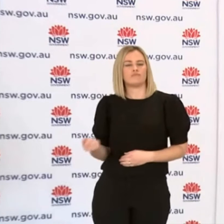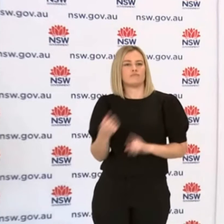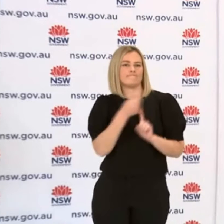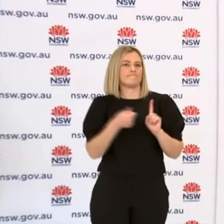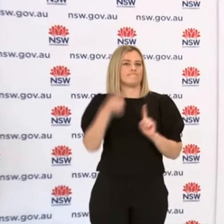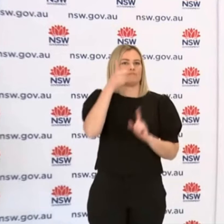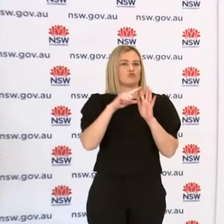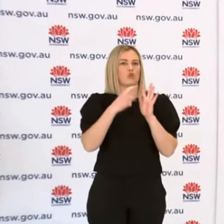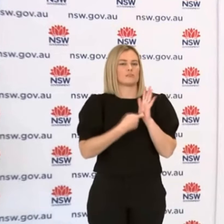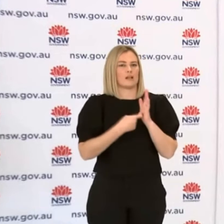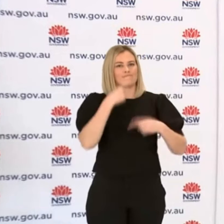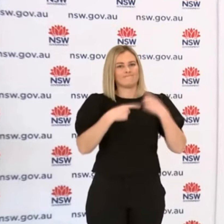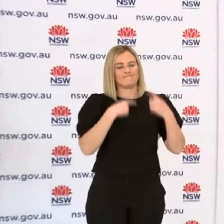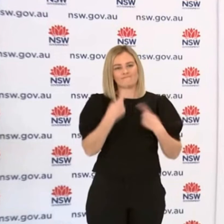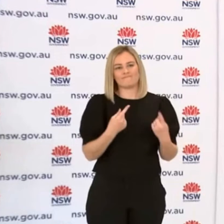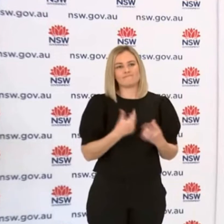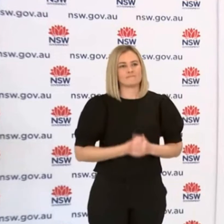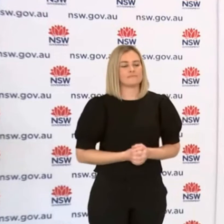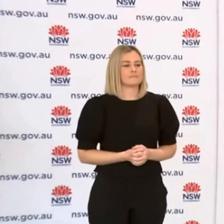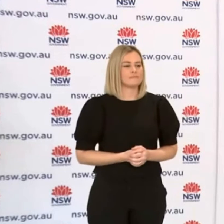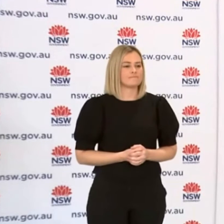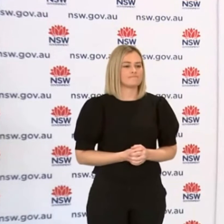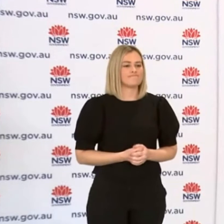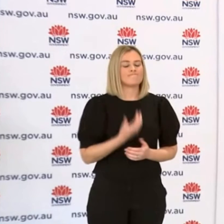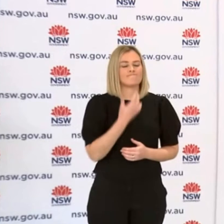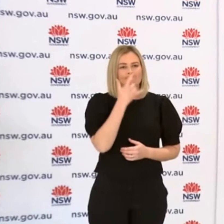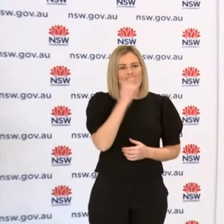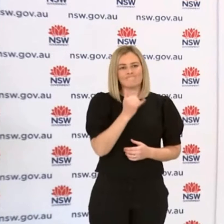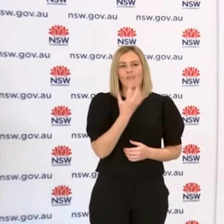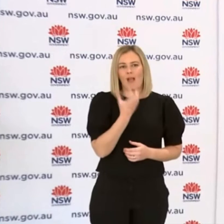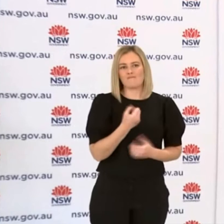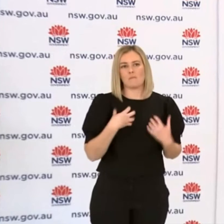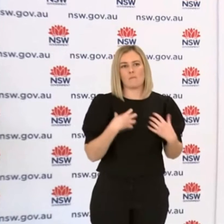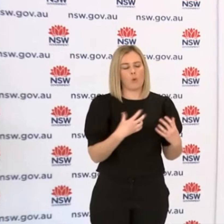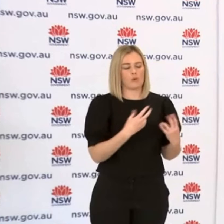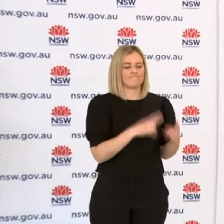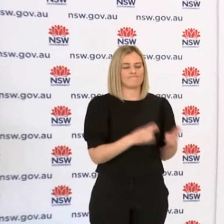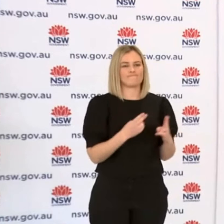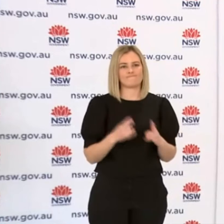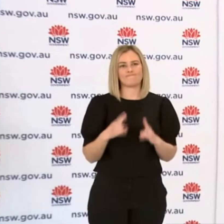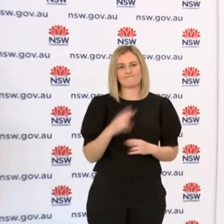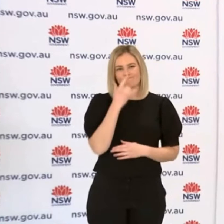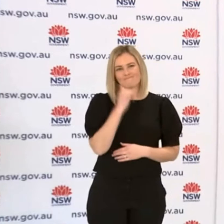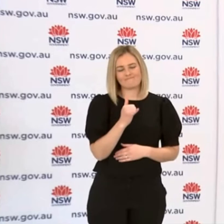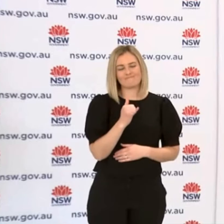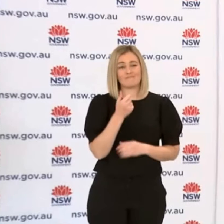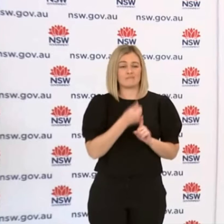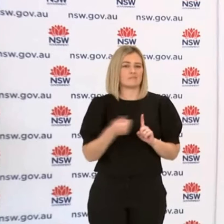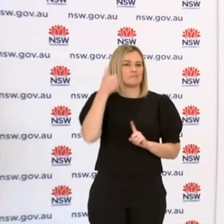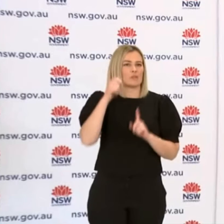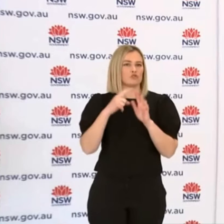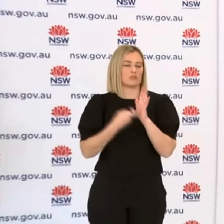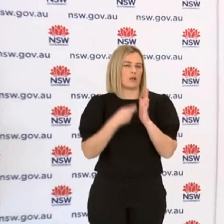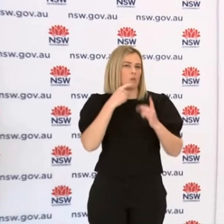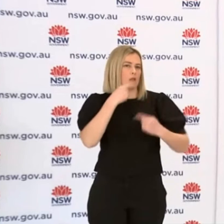McIntyre to cover the unfortunateness. There have been some more deaths, sadly, and I think Dr. McIntyre can talk